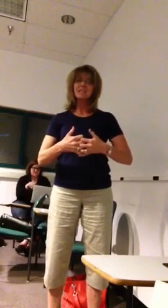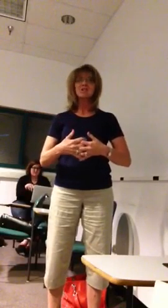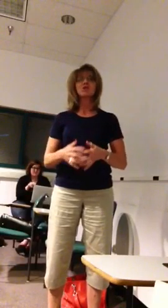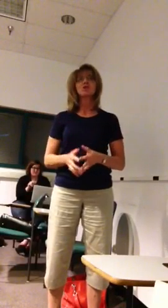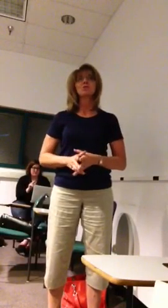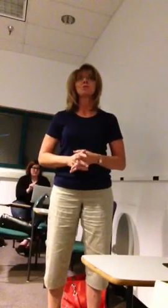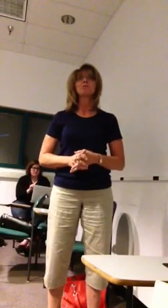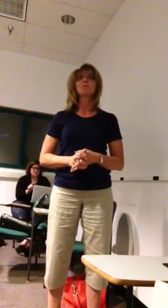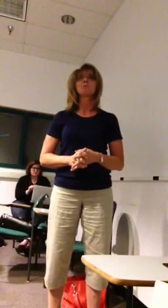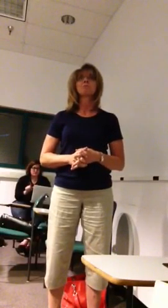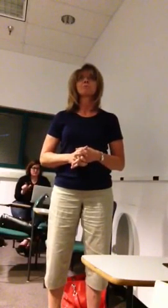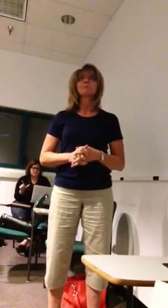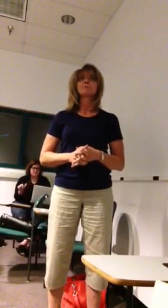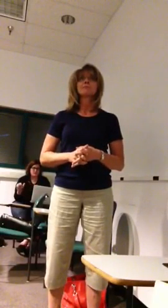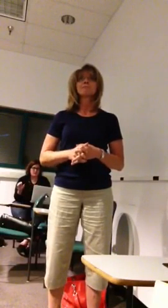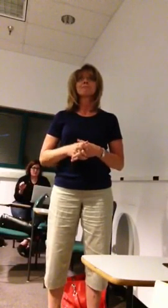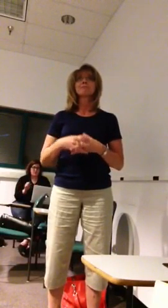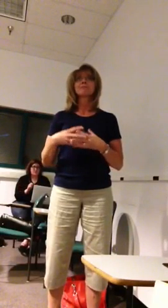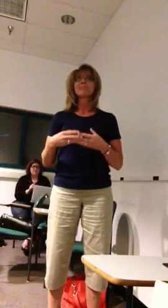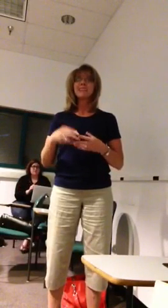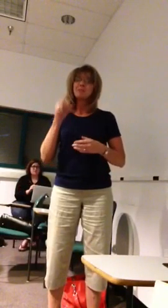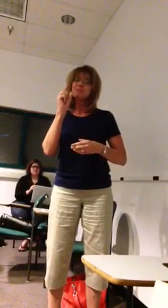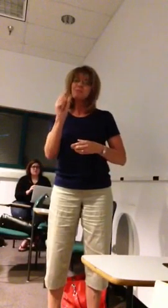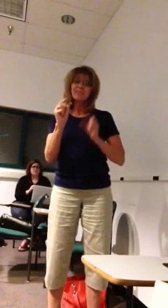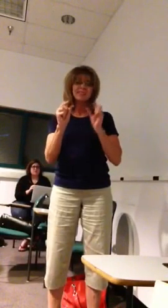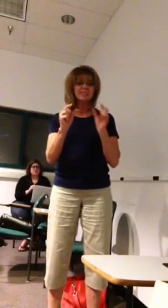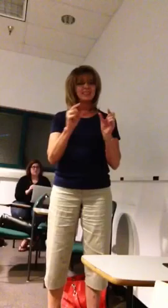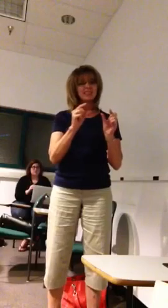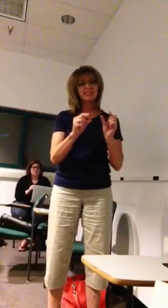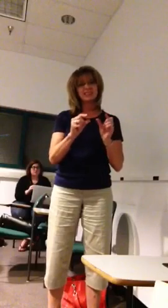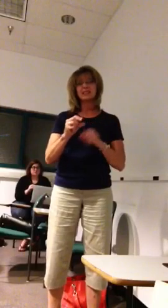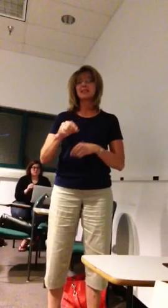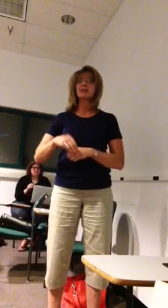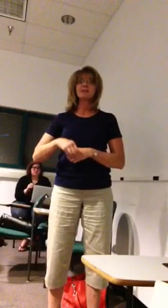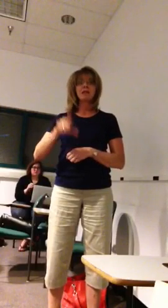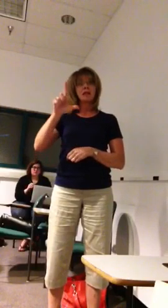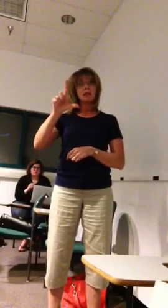Puzzle-like pieces of the lithosphere. So that land layer,